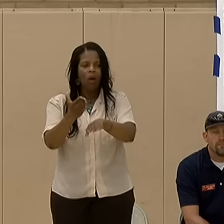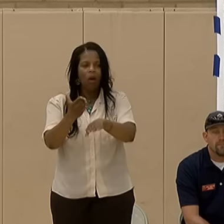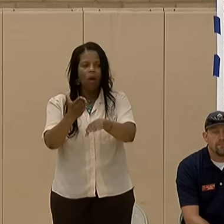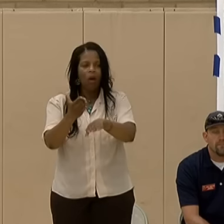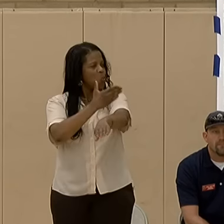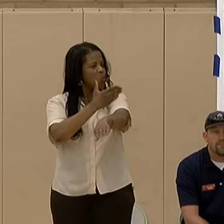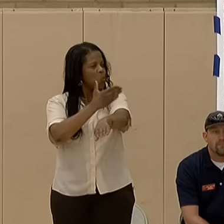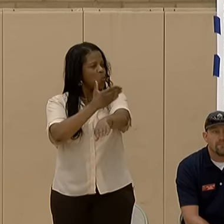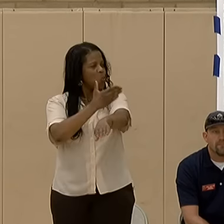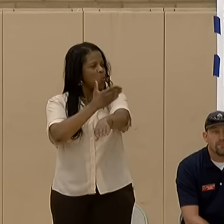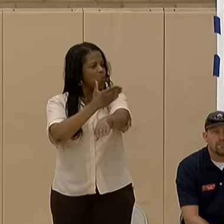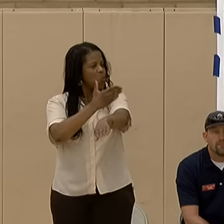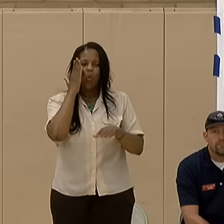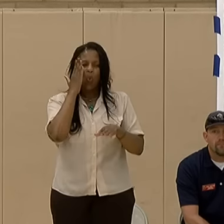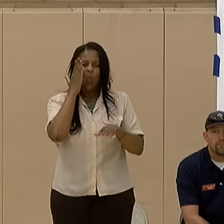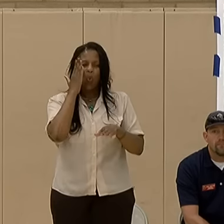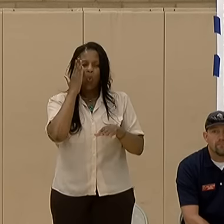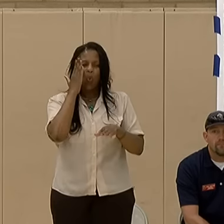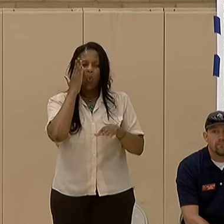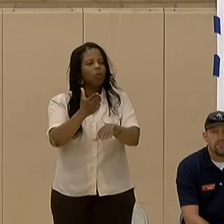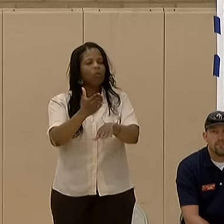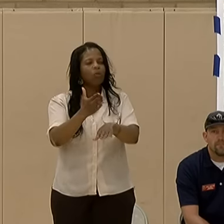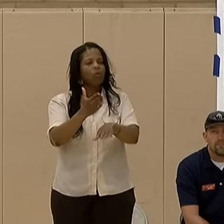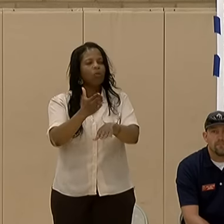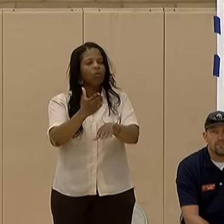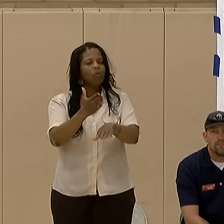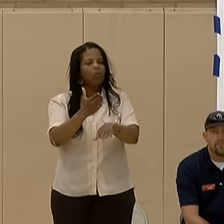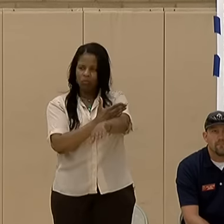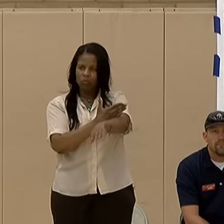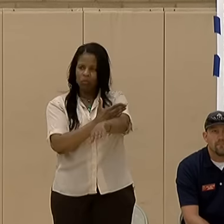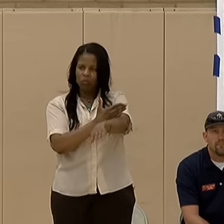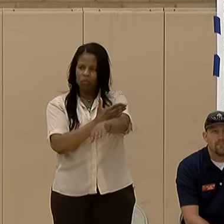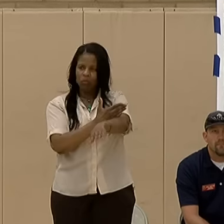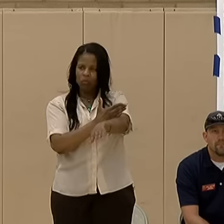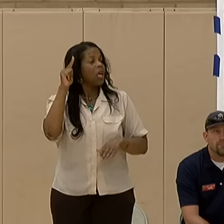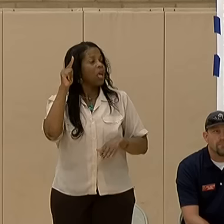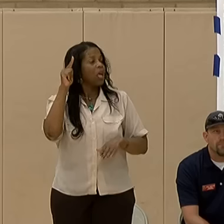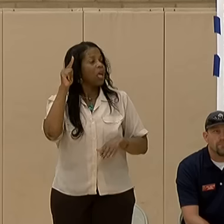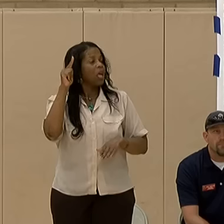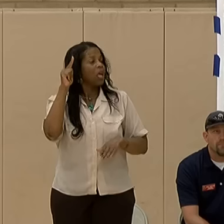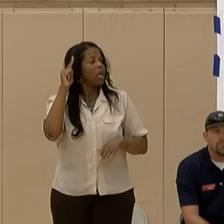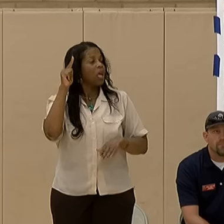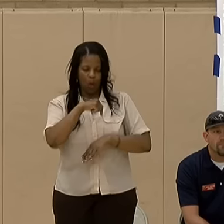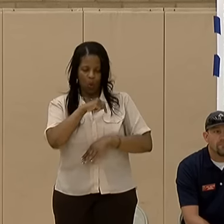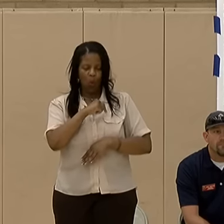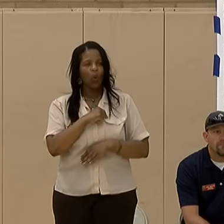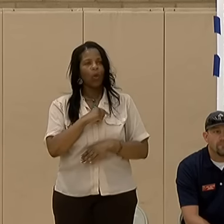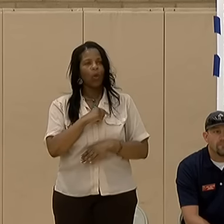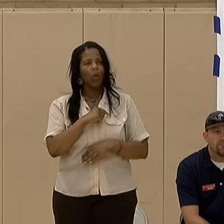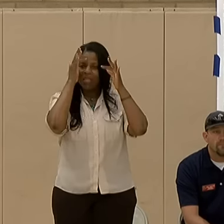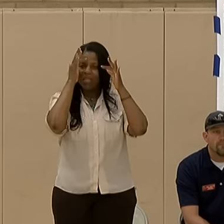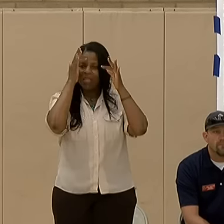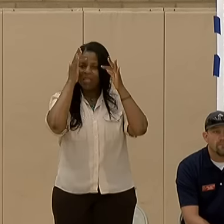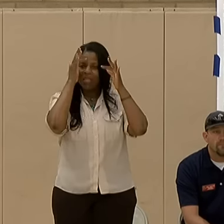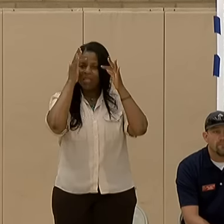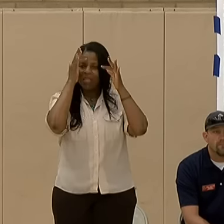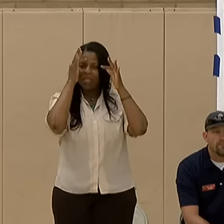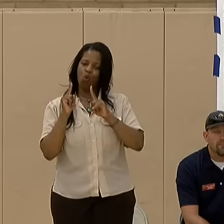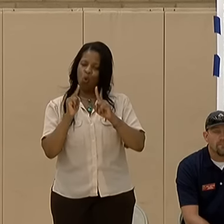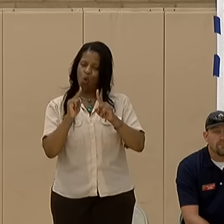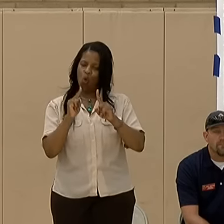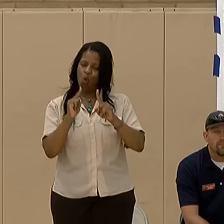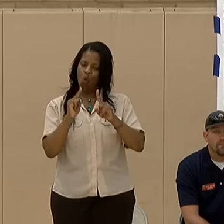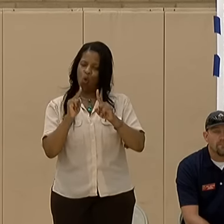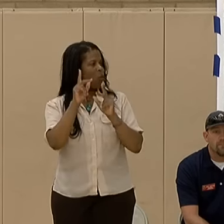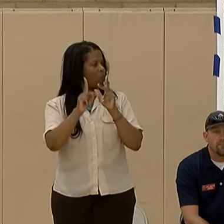Later in the night, we made the decision to order this incident management team. Right decision. Get more people here to